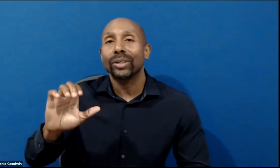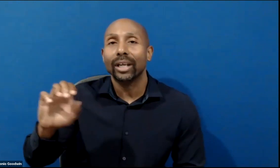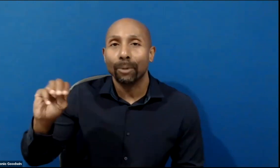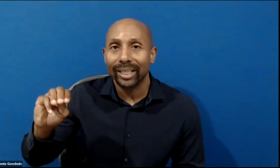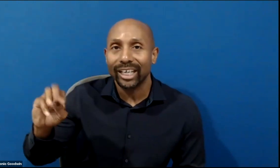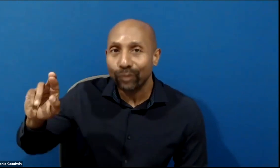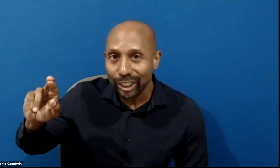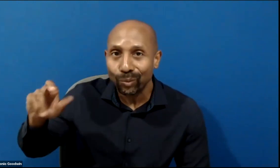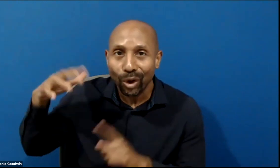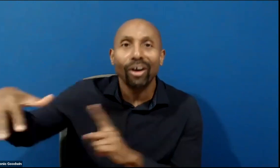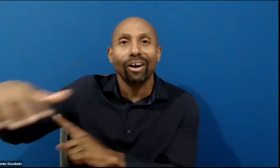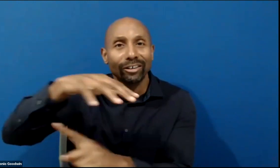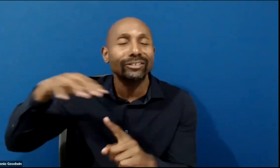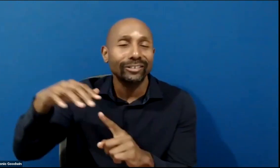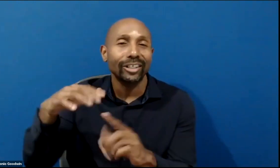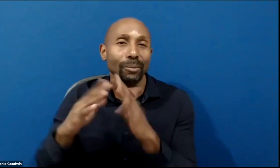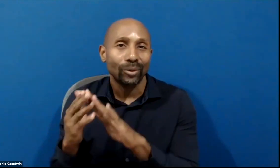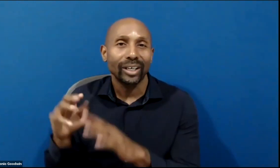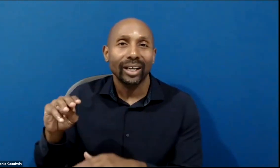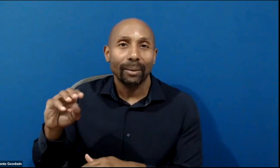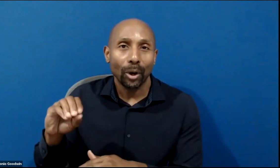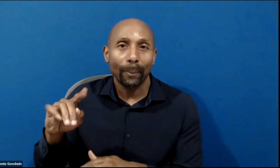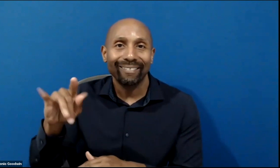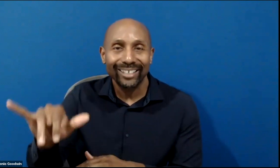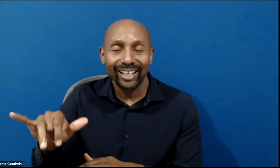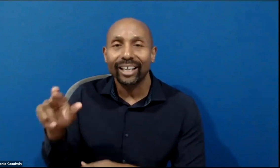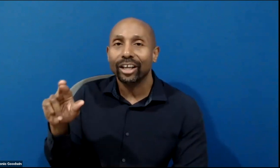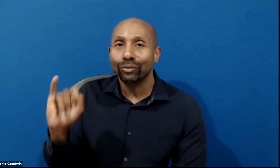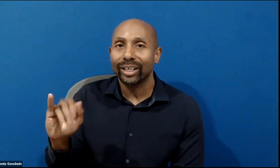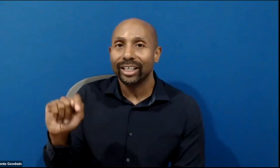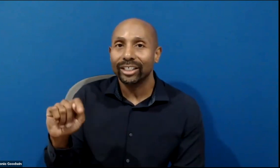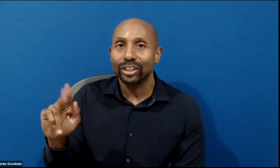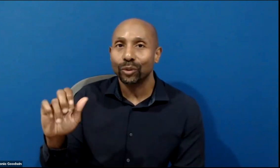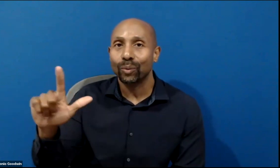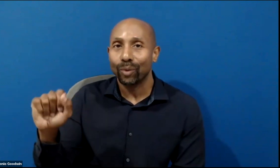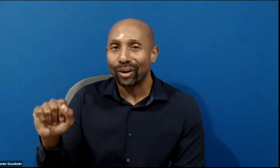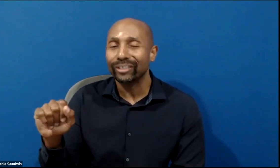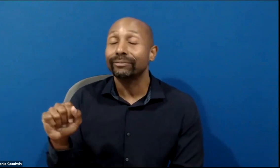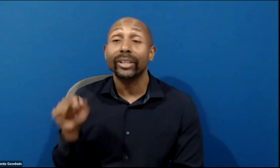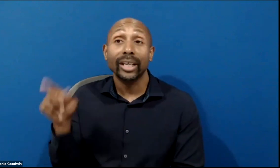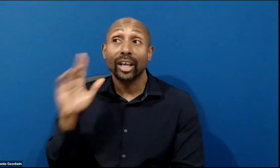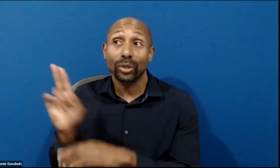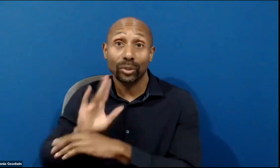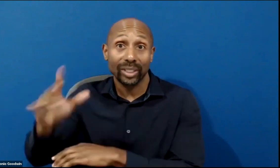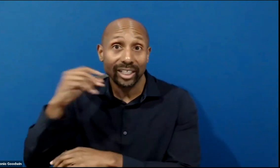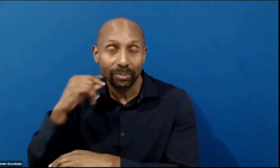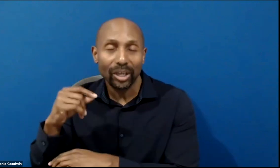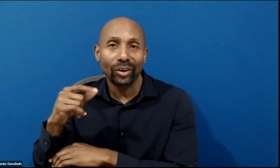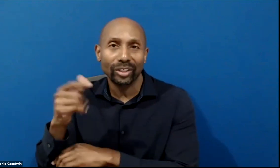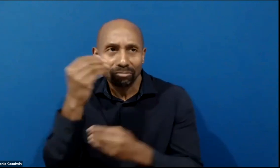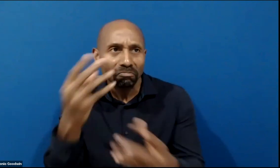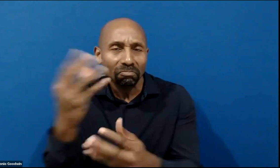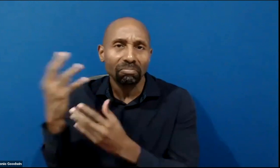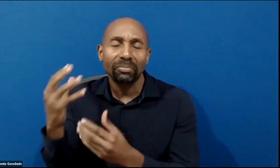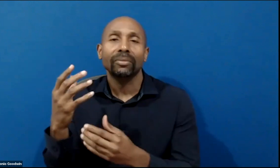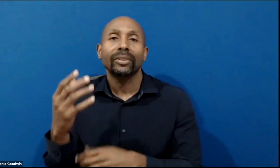space. And he's going to be drawing from that experience to kind of get into some more information